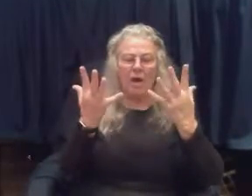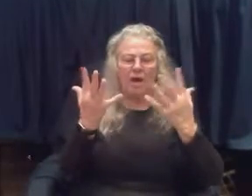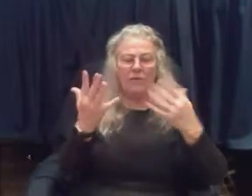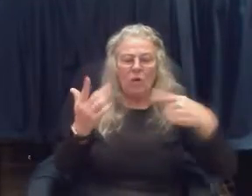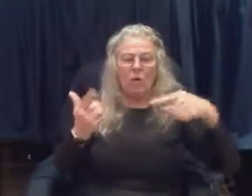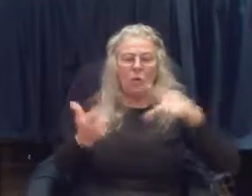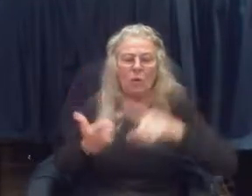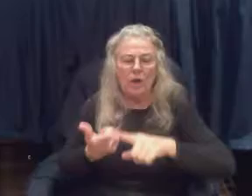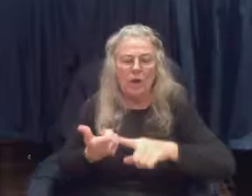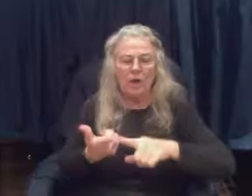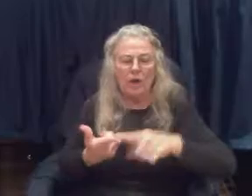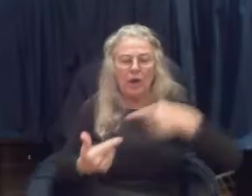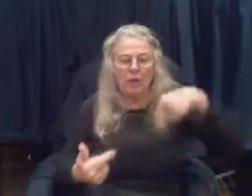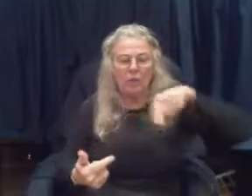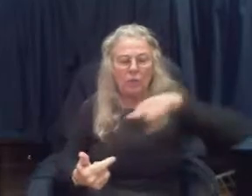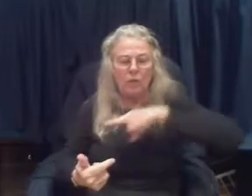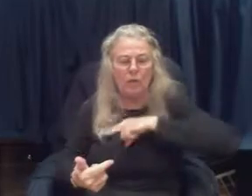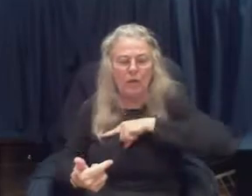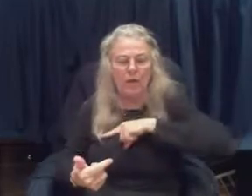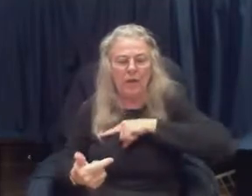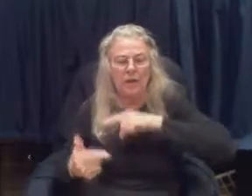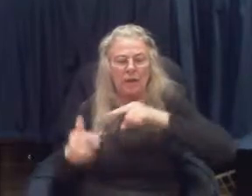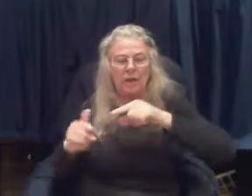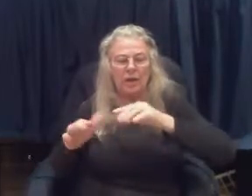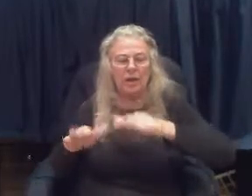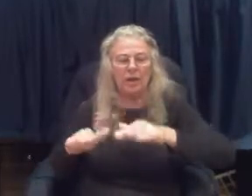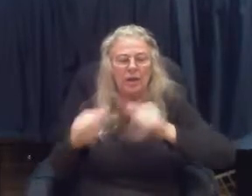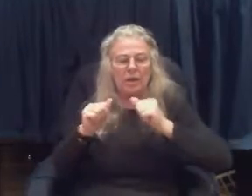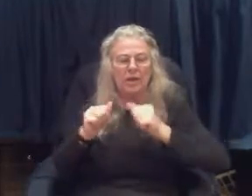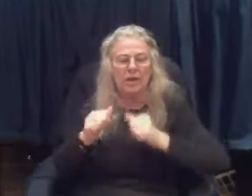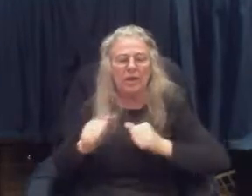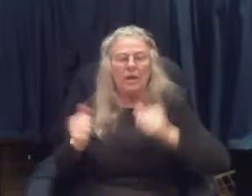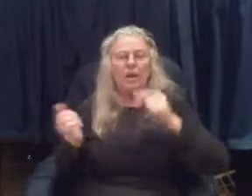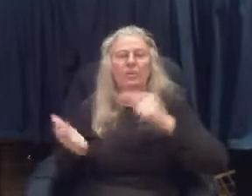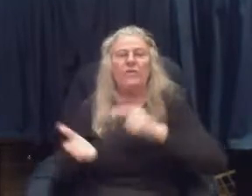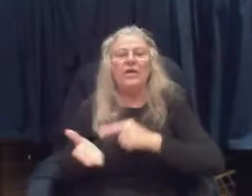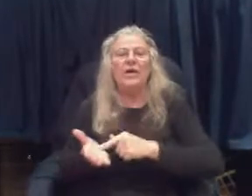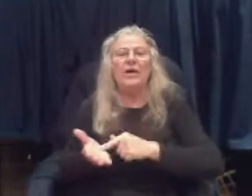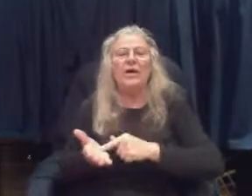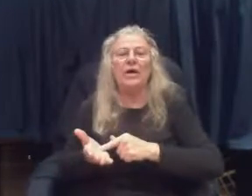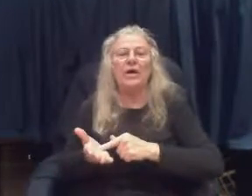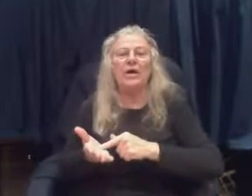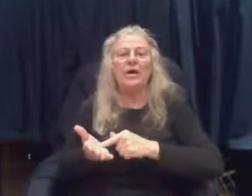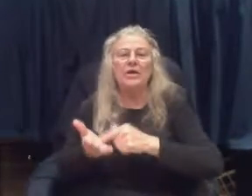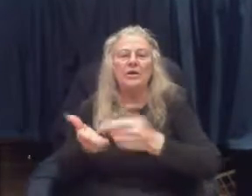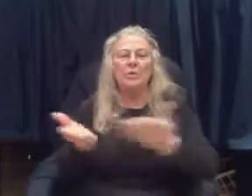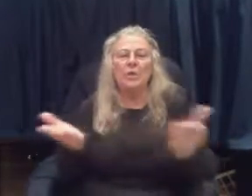revived when we leave this